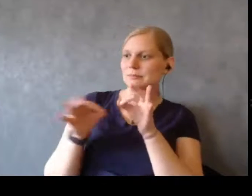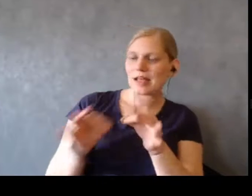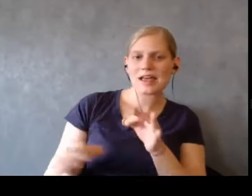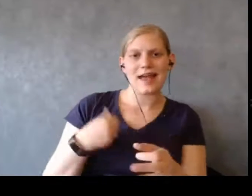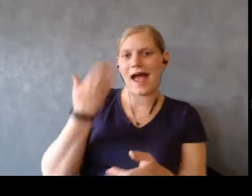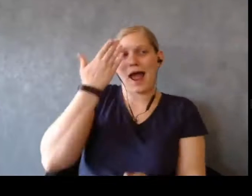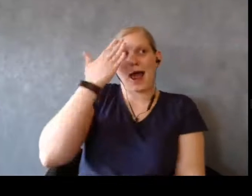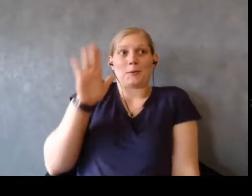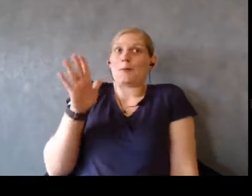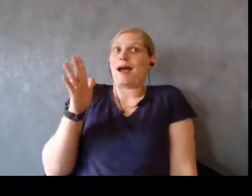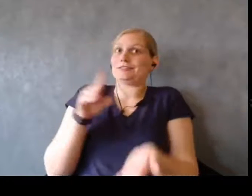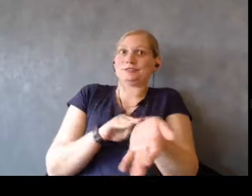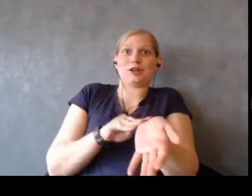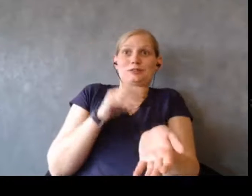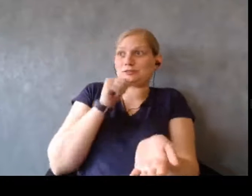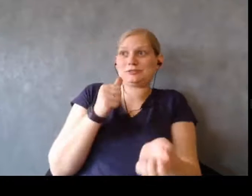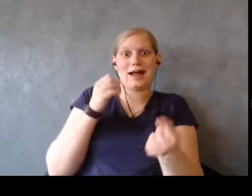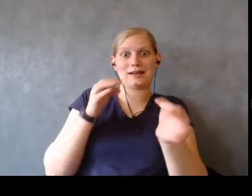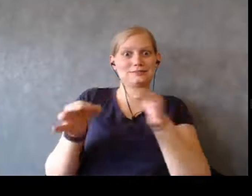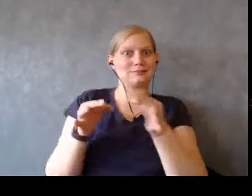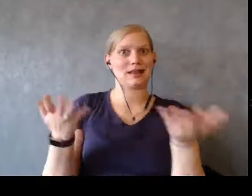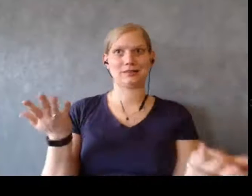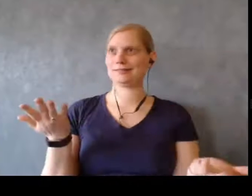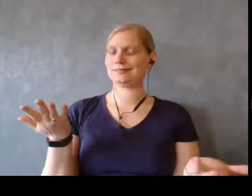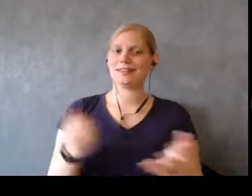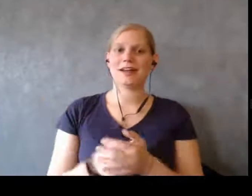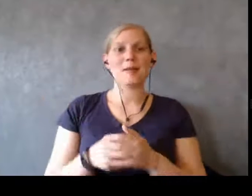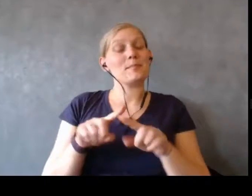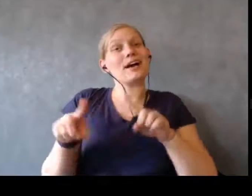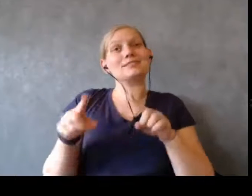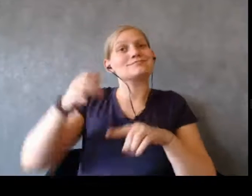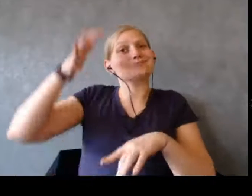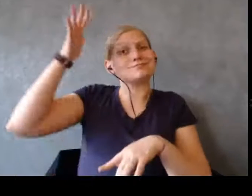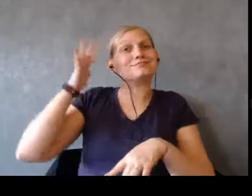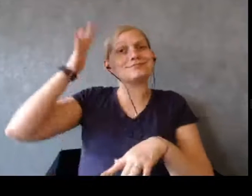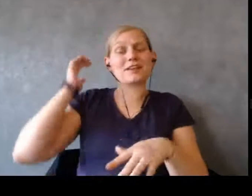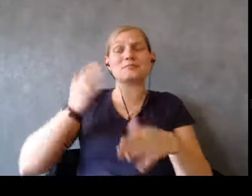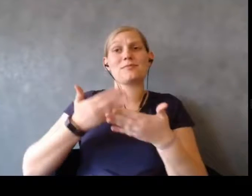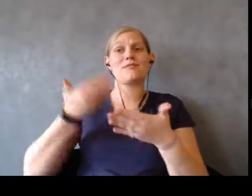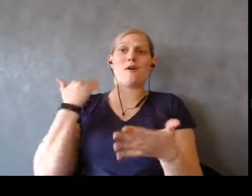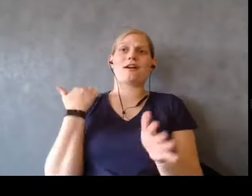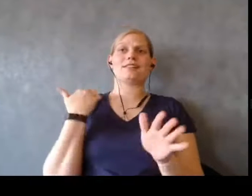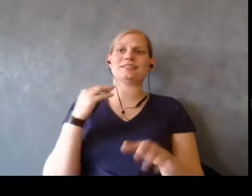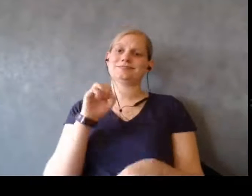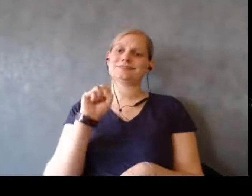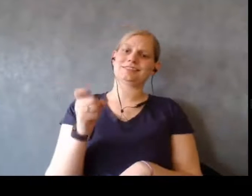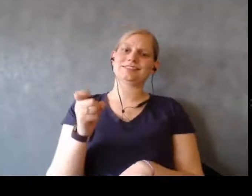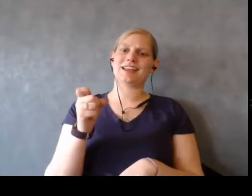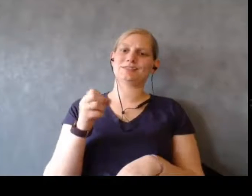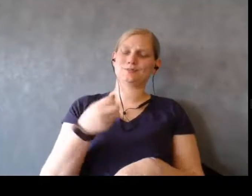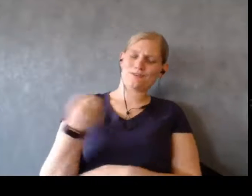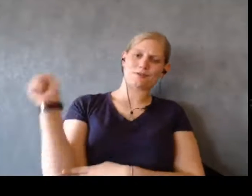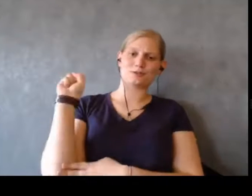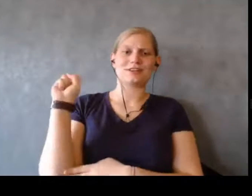her that information, except maybe this was, it was before Kinsey's time, it was before the sexual revolution, these things weren't talked